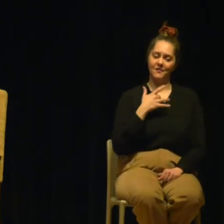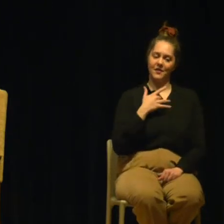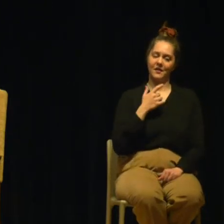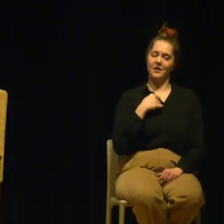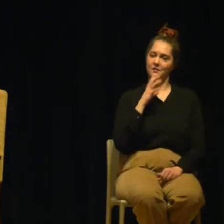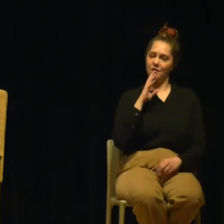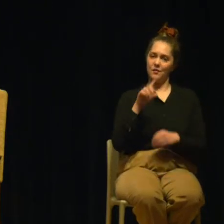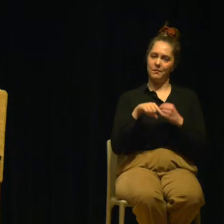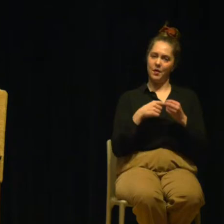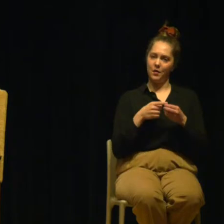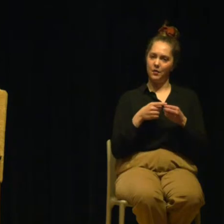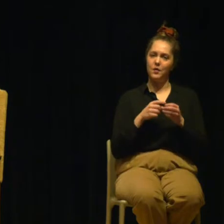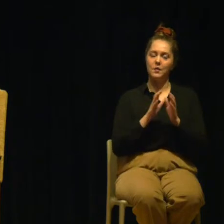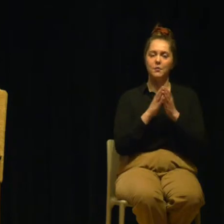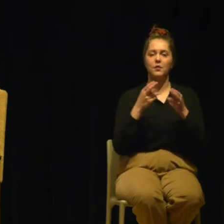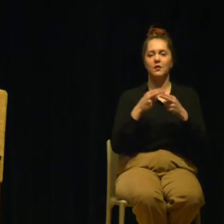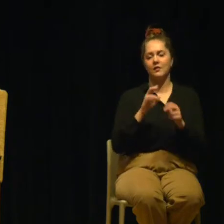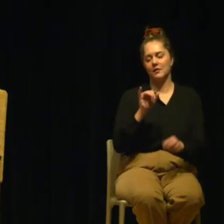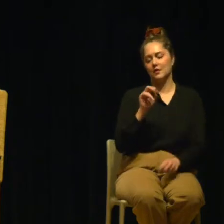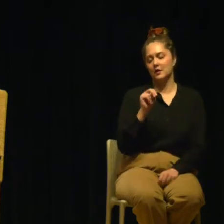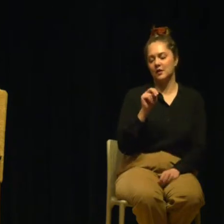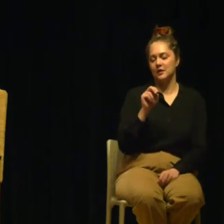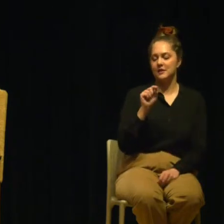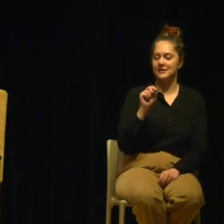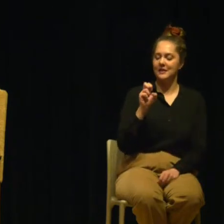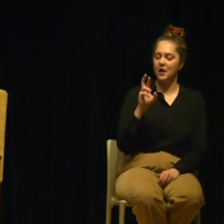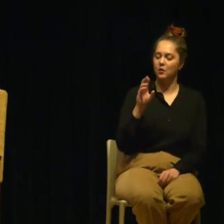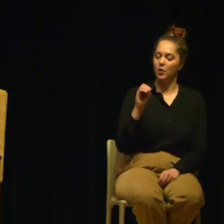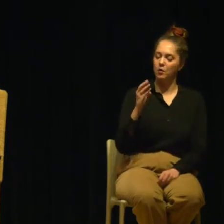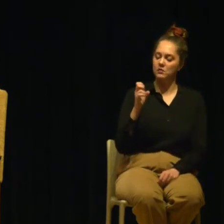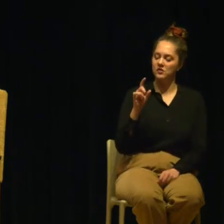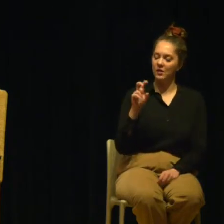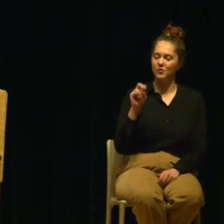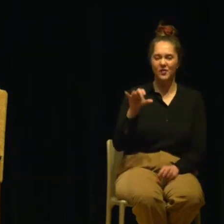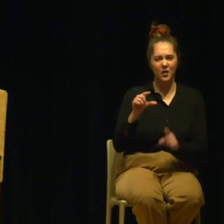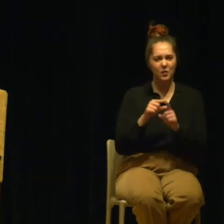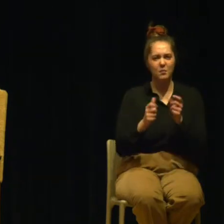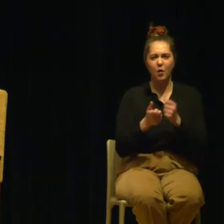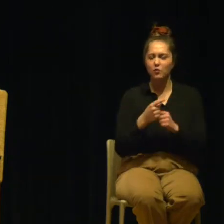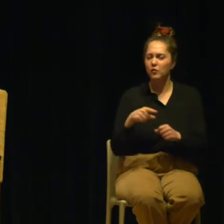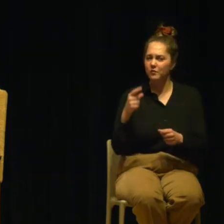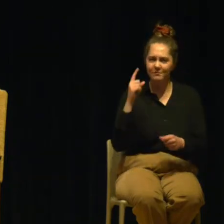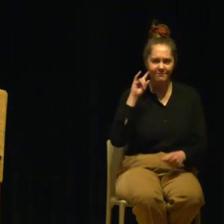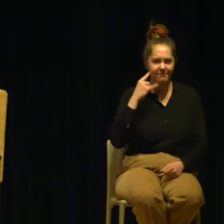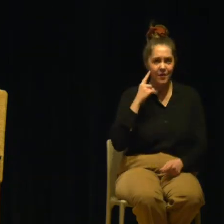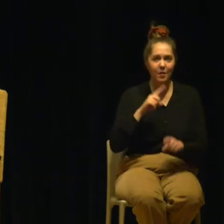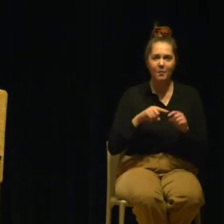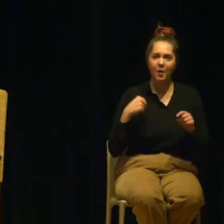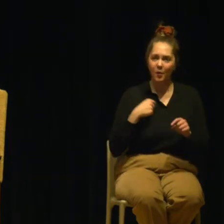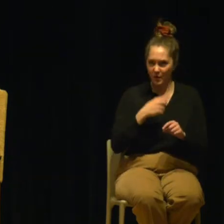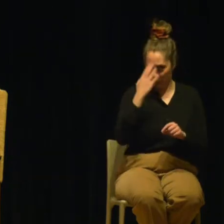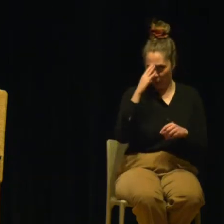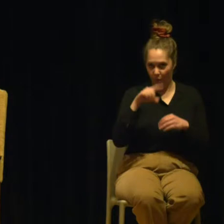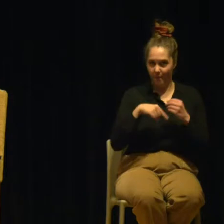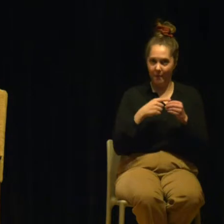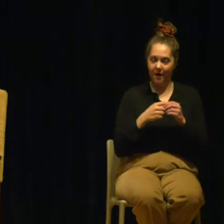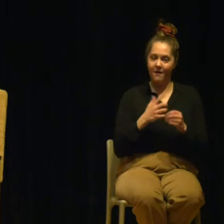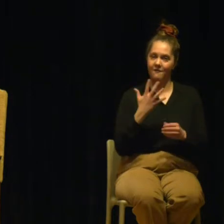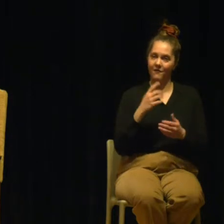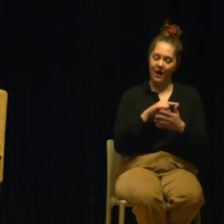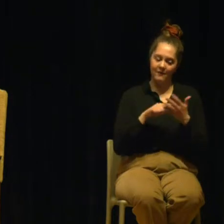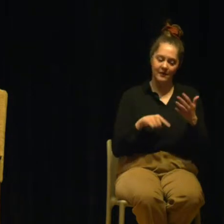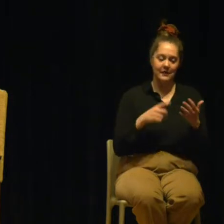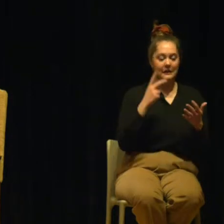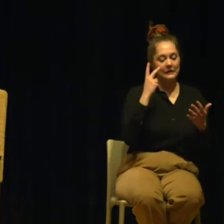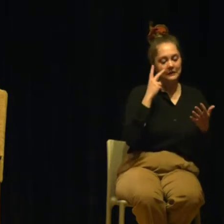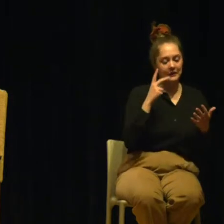book. It's called interoception. And it's a word that most of you don't know, but you know, we all know about the five senses, you know, sight,